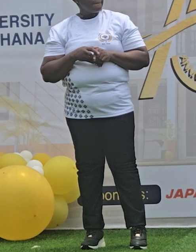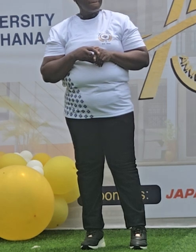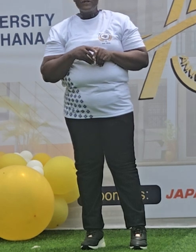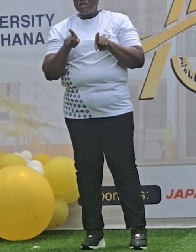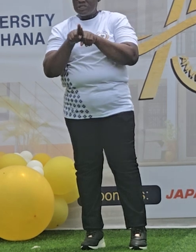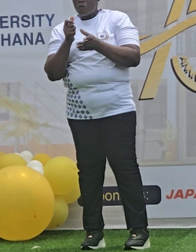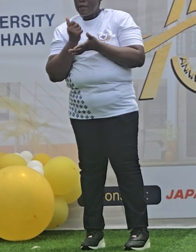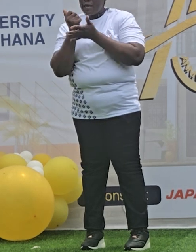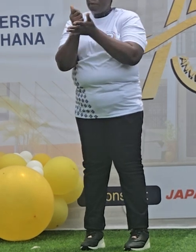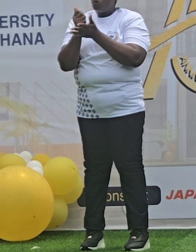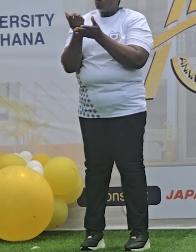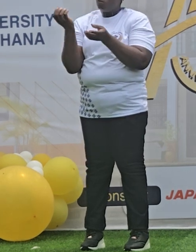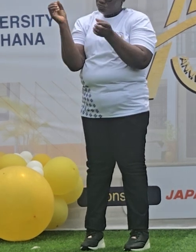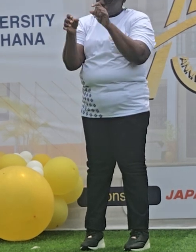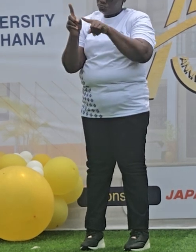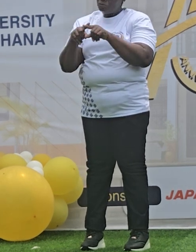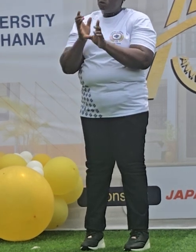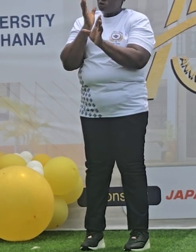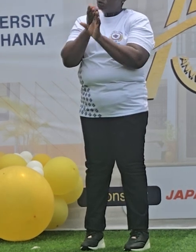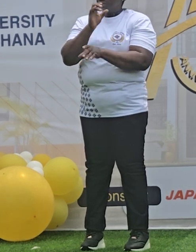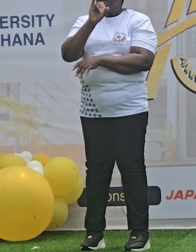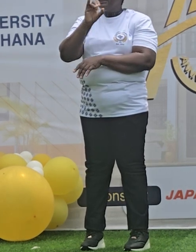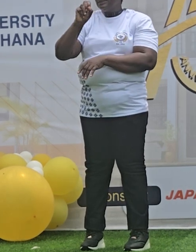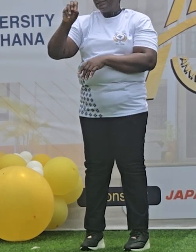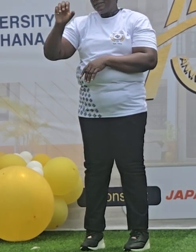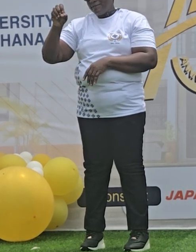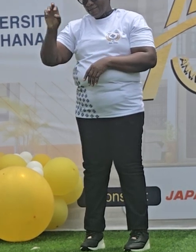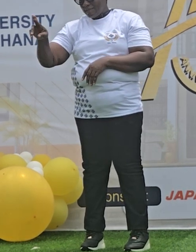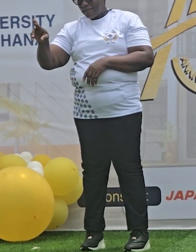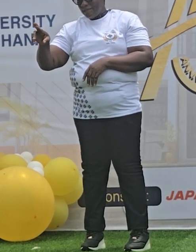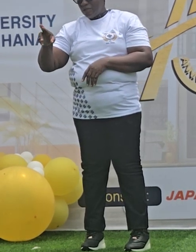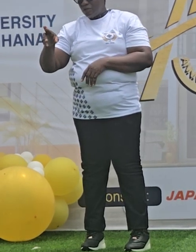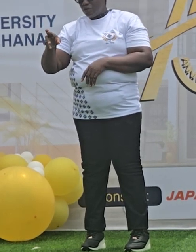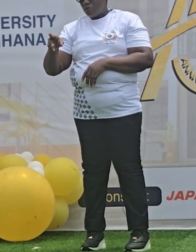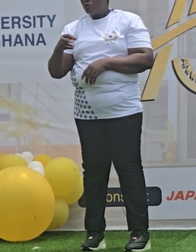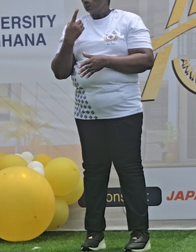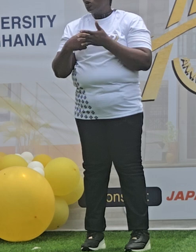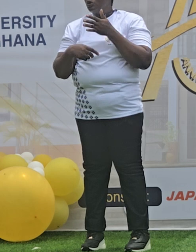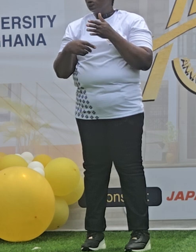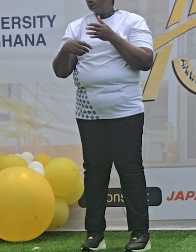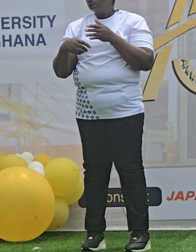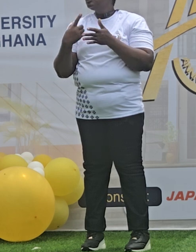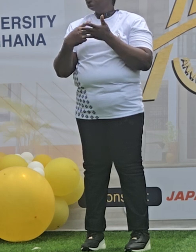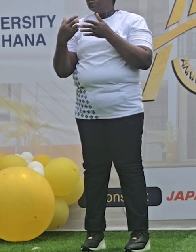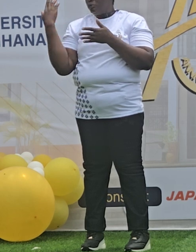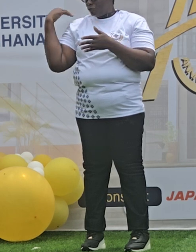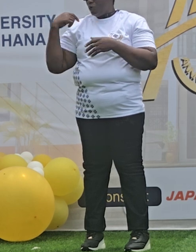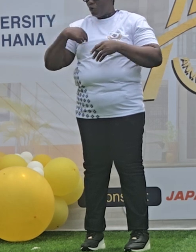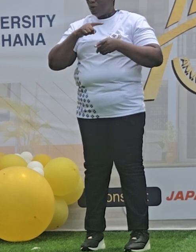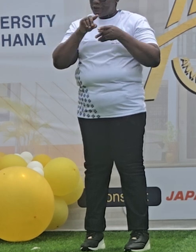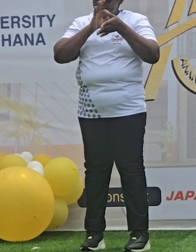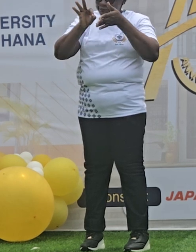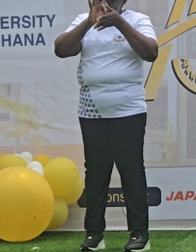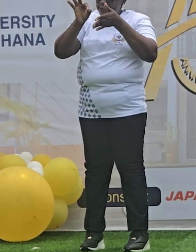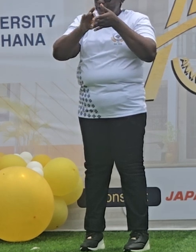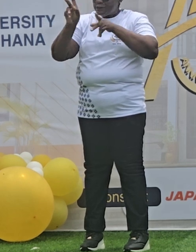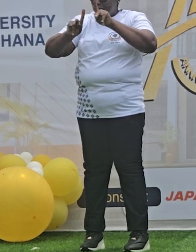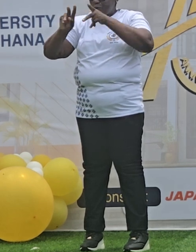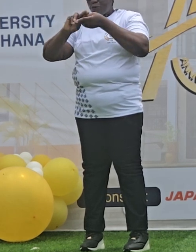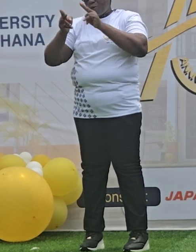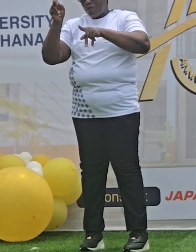we contributed also to ISA, to RIPS, a population. We were the first to be doing demography, population studies